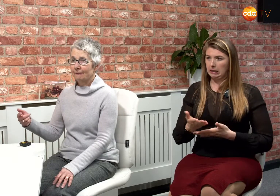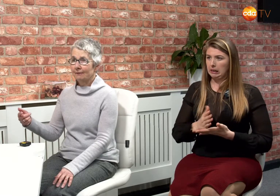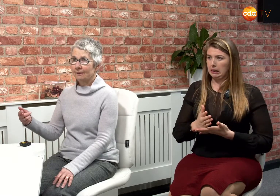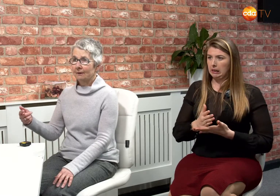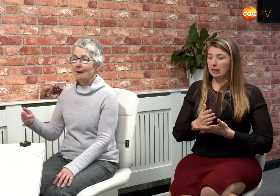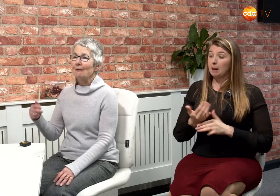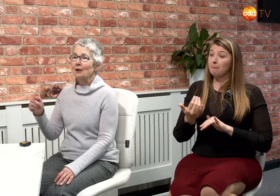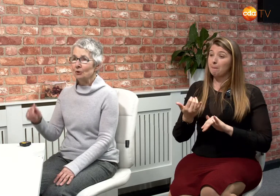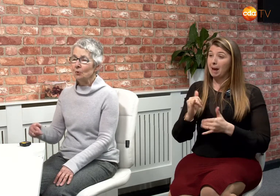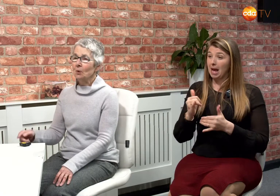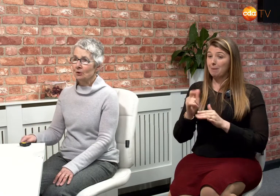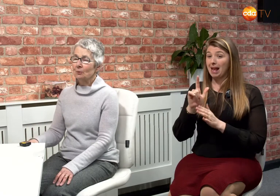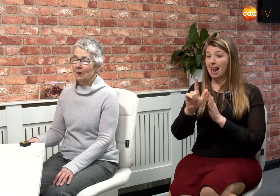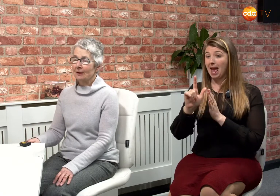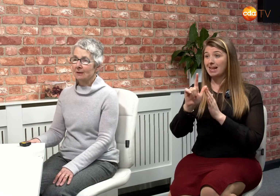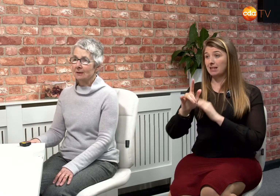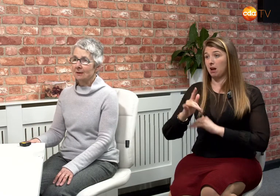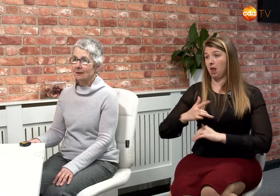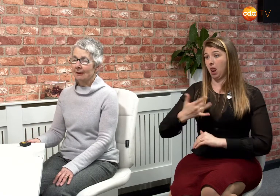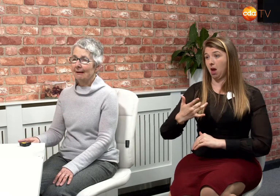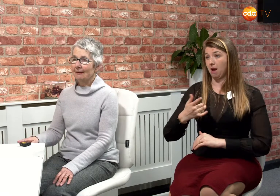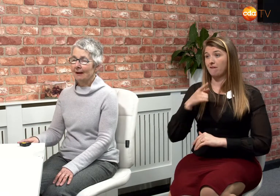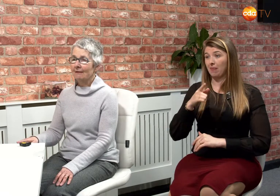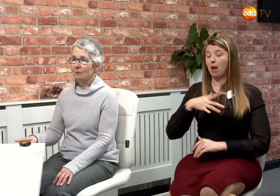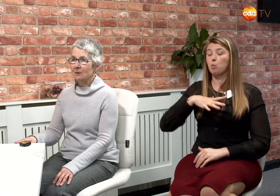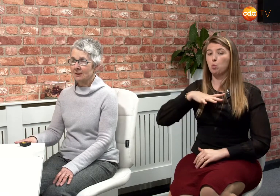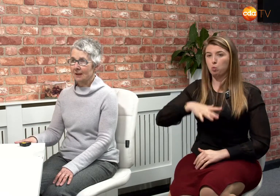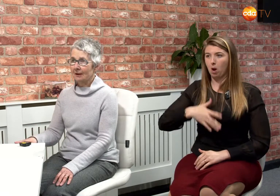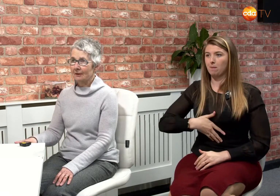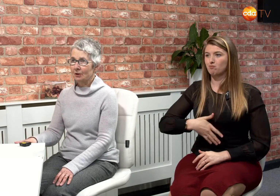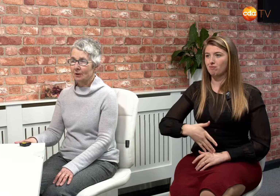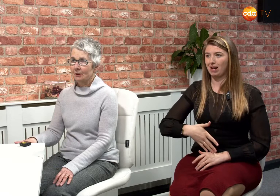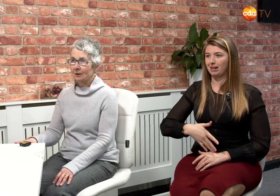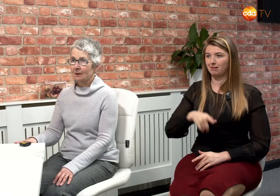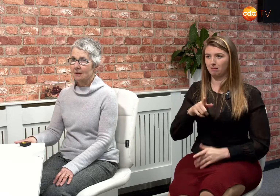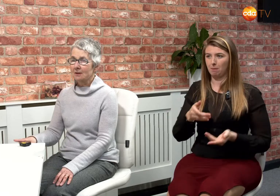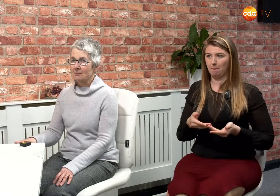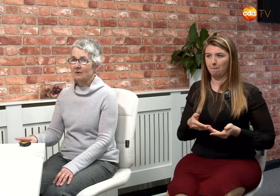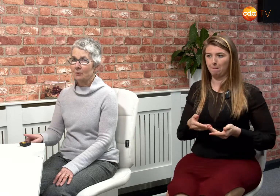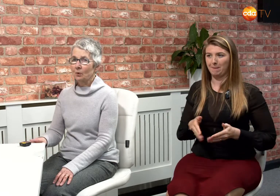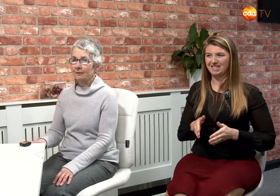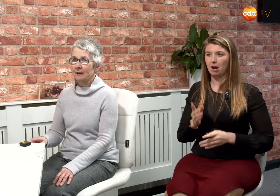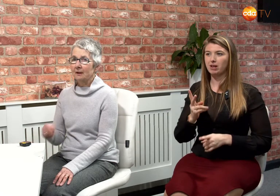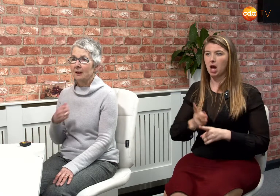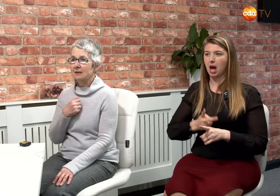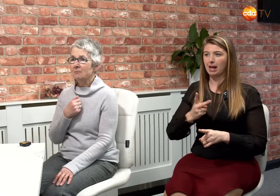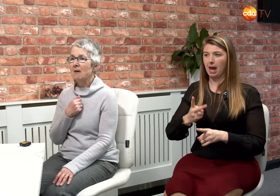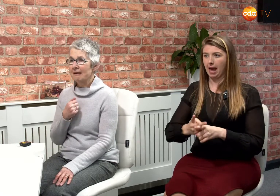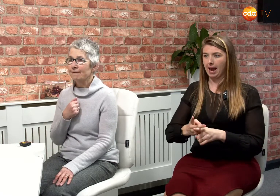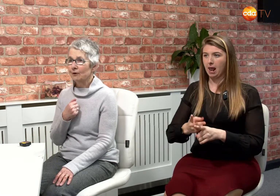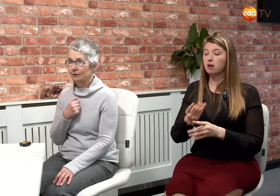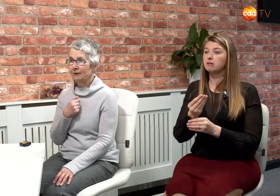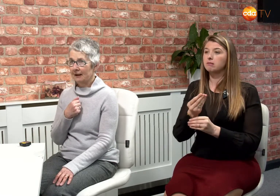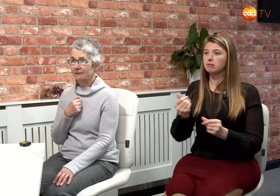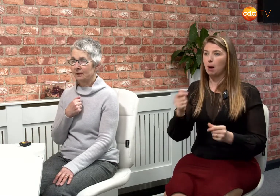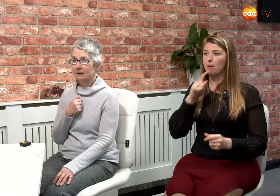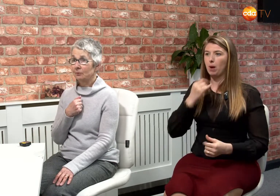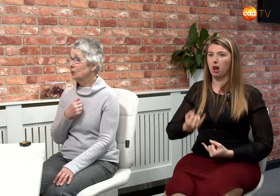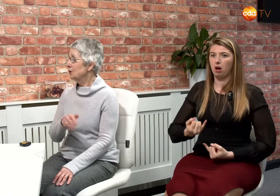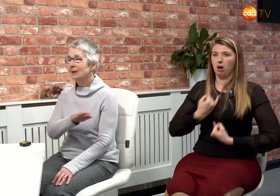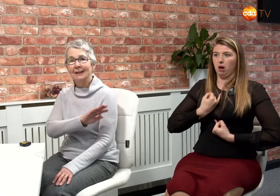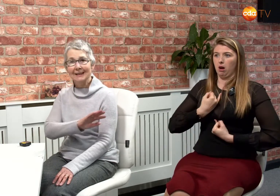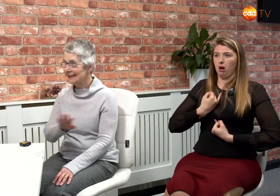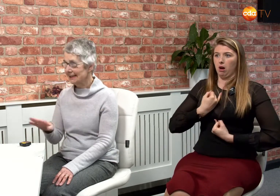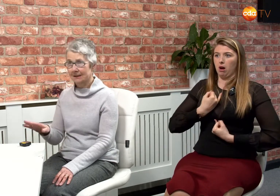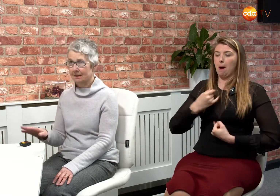in life they do want a pregnancy and they have a miscarriage, some of them will think it's my fault for having